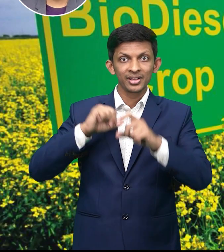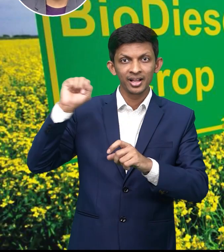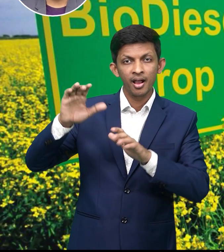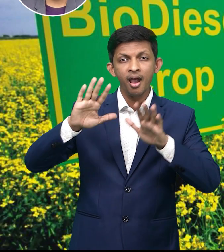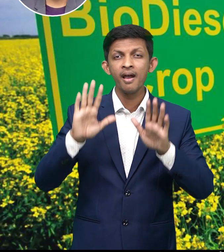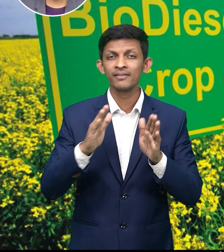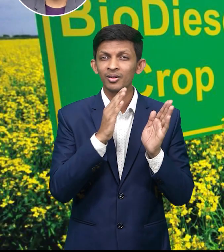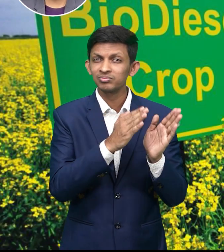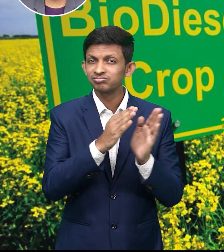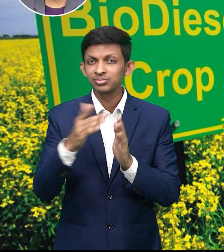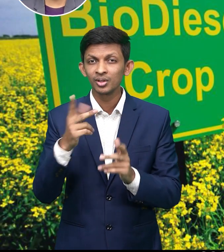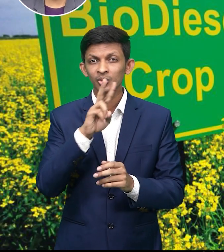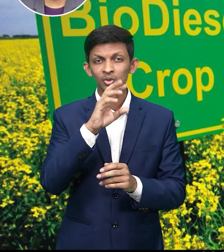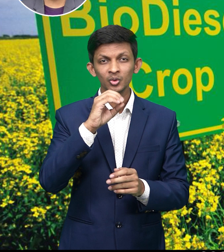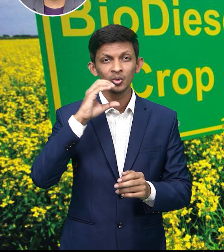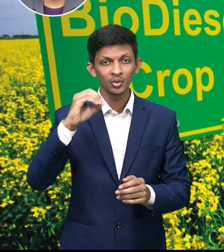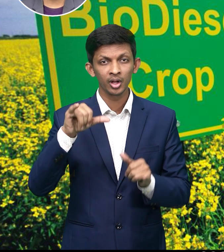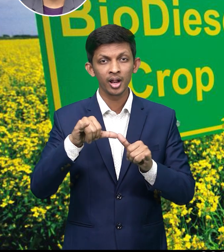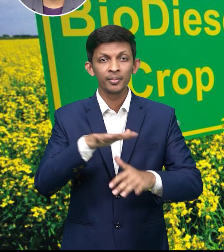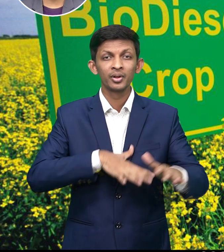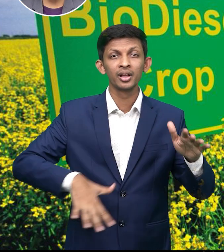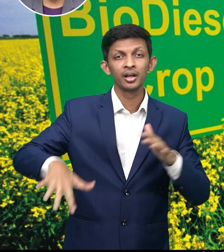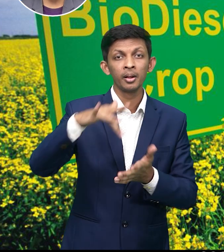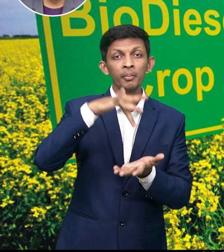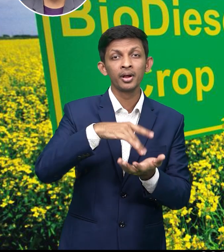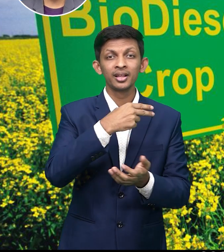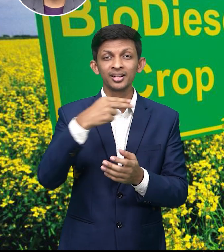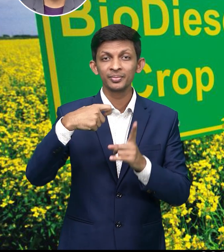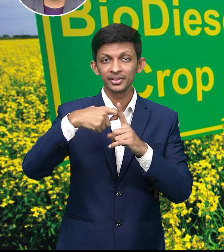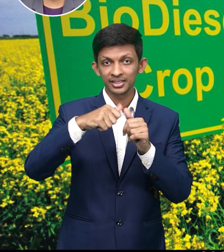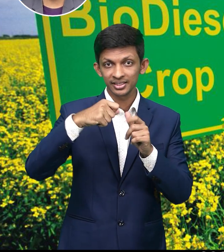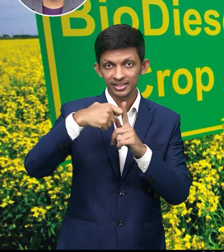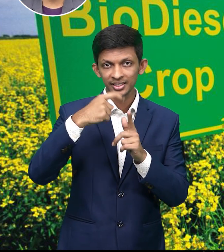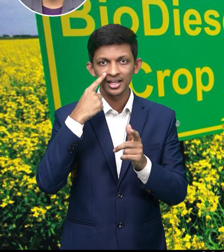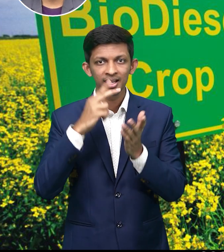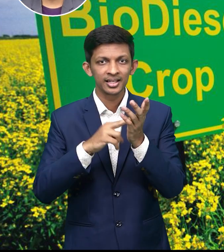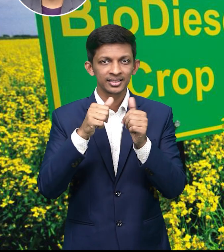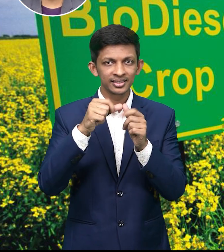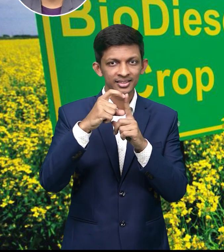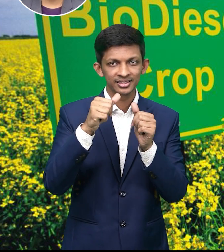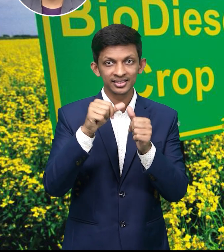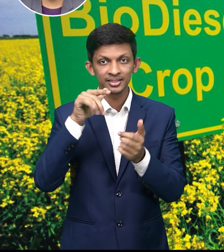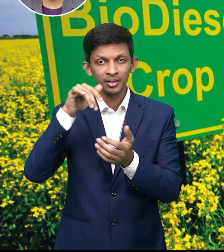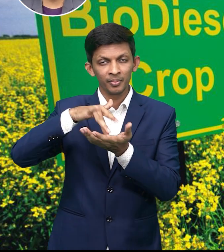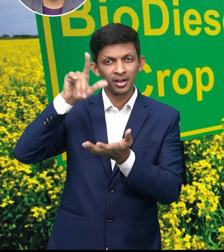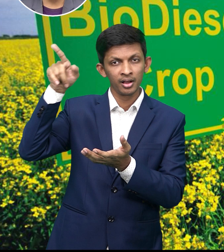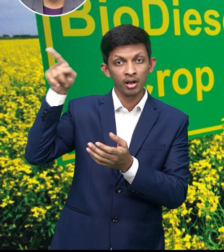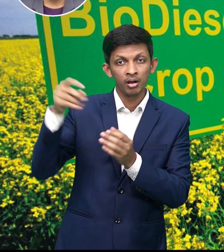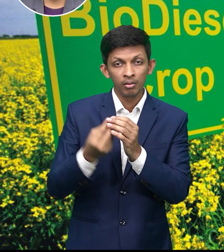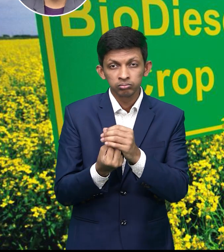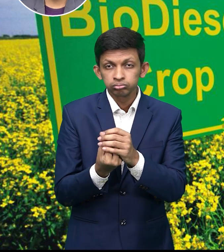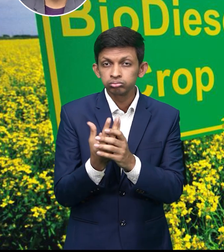The company has selected 200 acres of land at Kakinada to grow